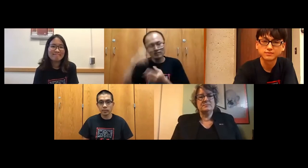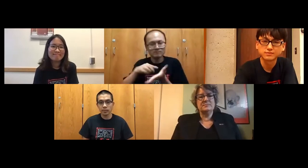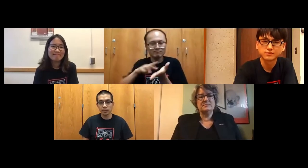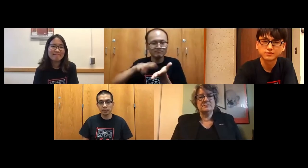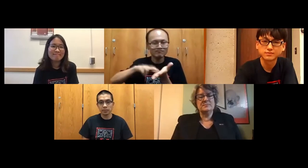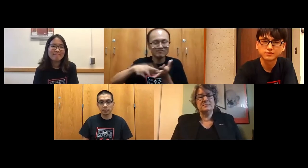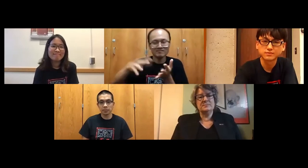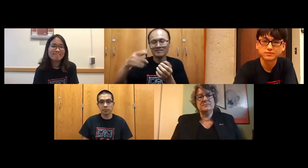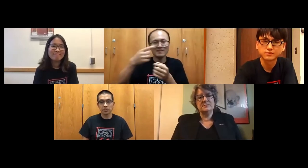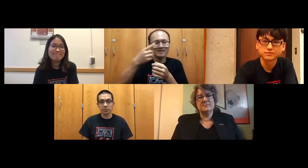of